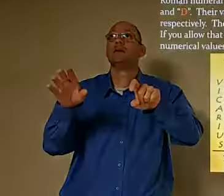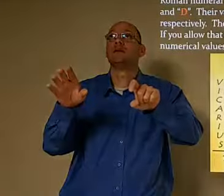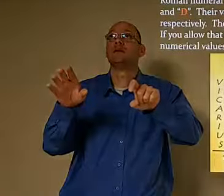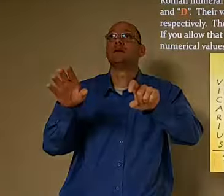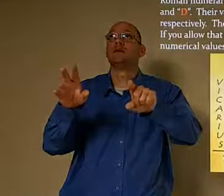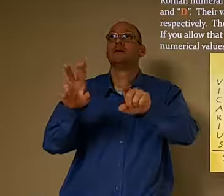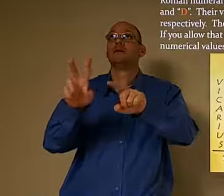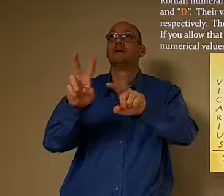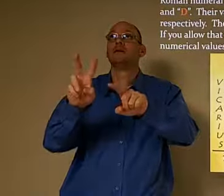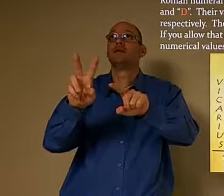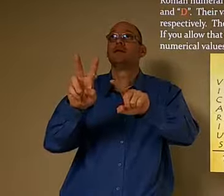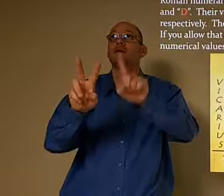F